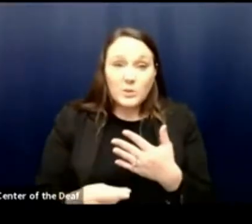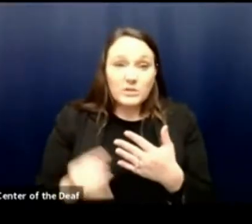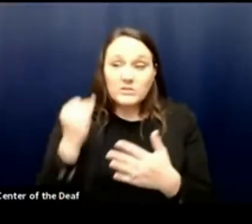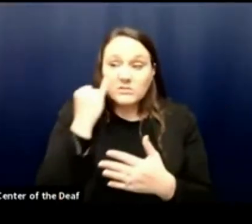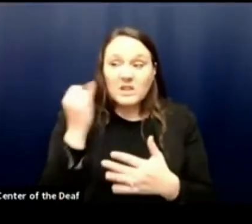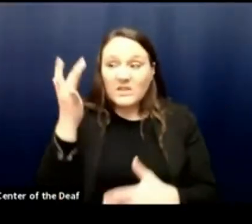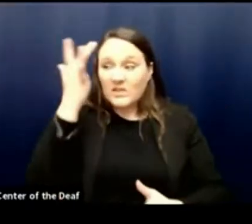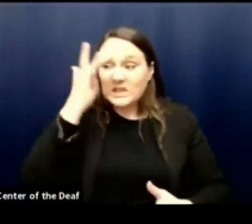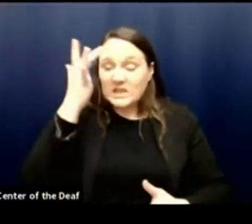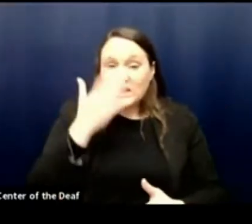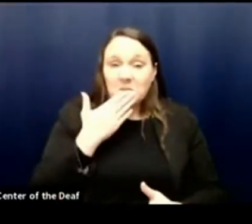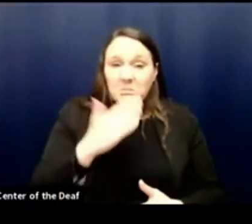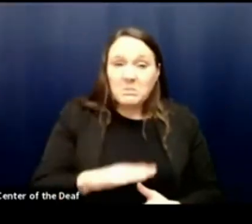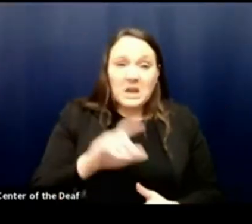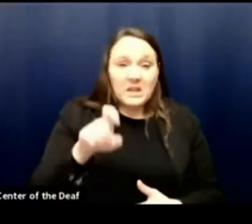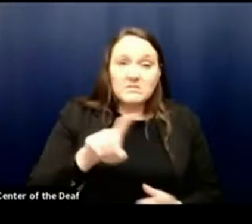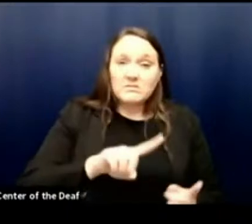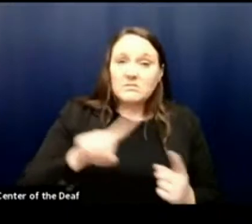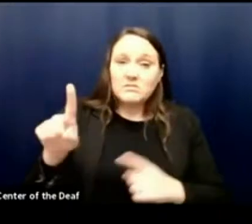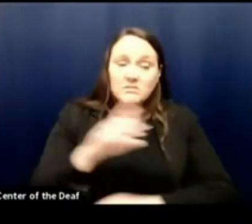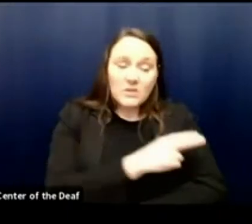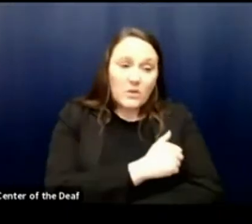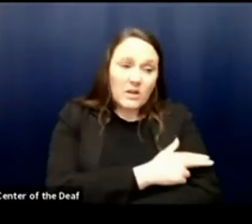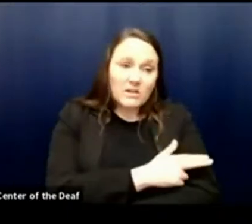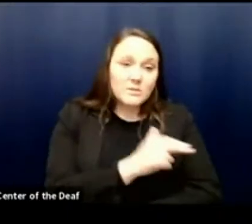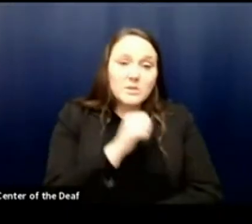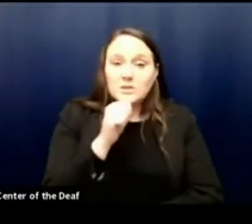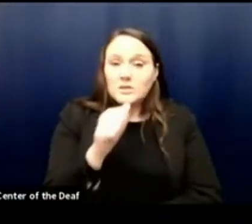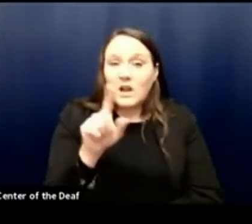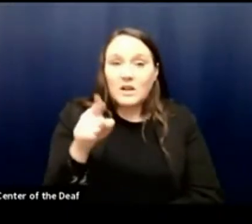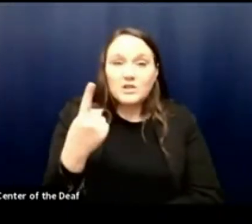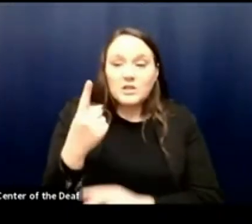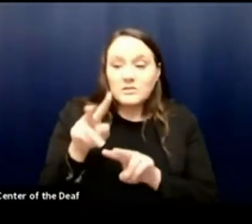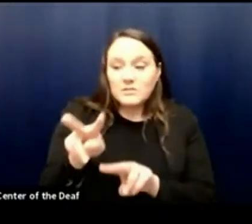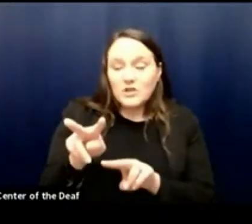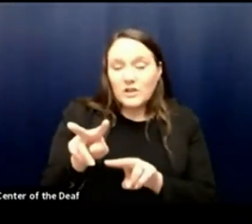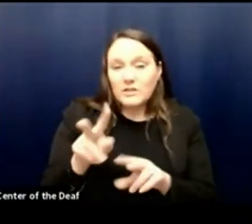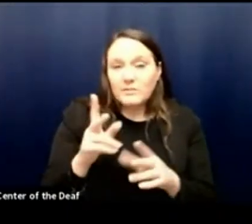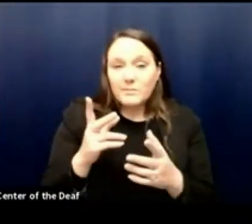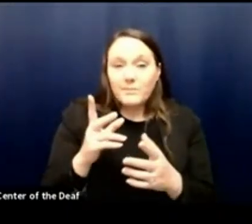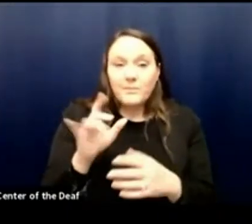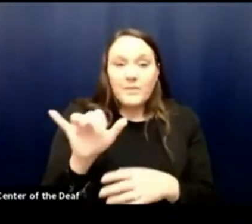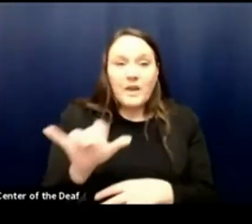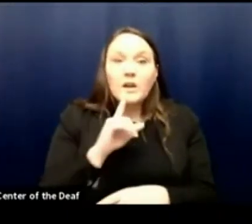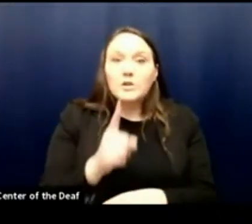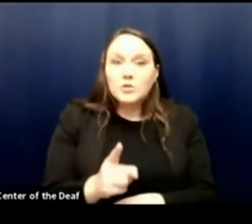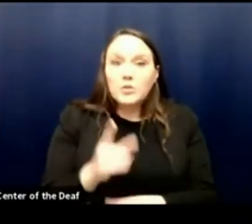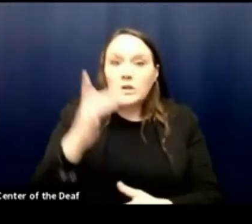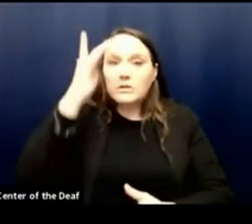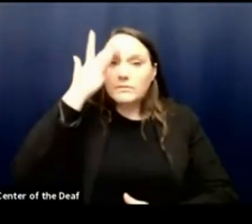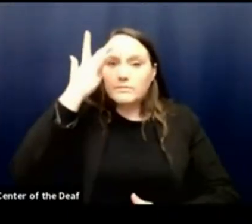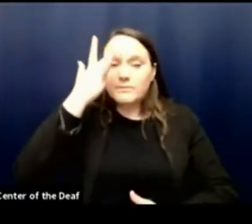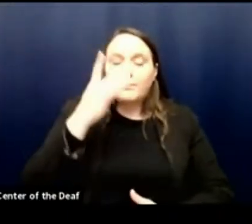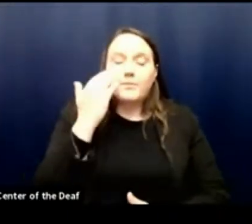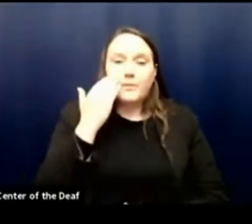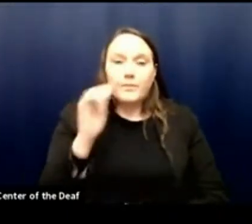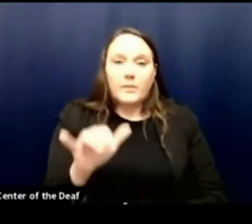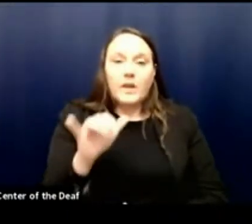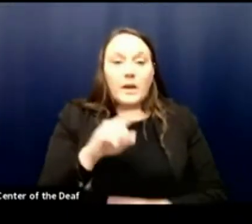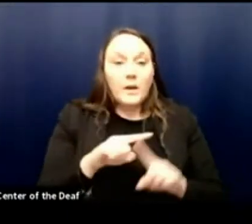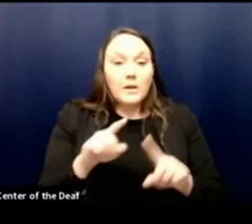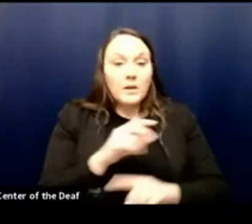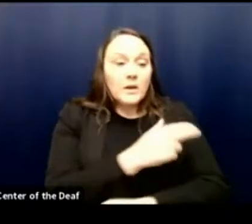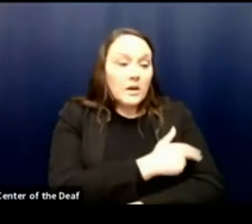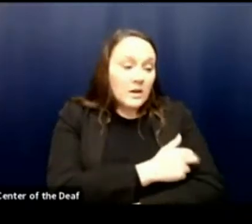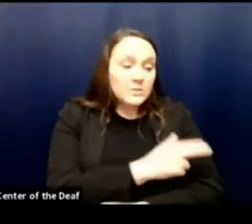And so it's not just surveillance. It's really true disease. And we know that. So we're seeing that go down. That's